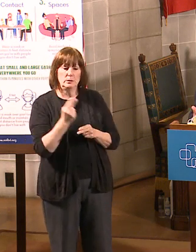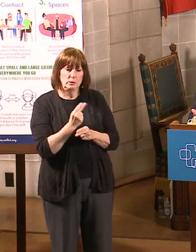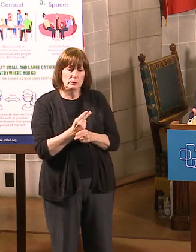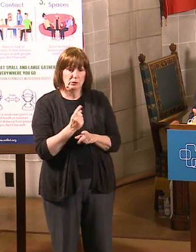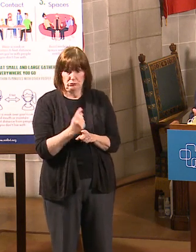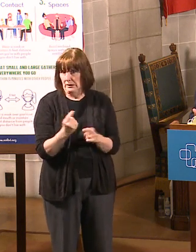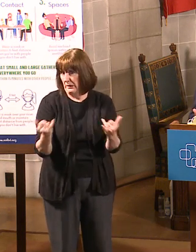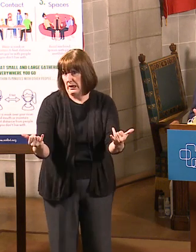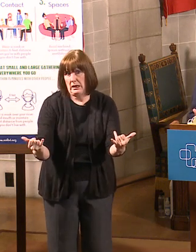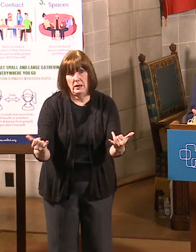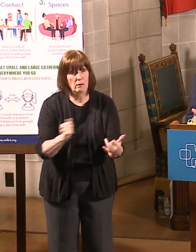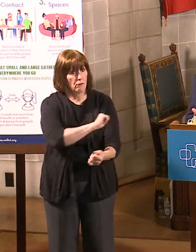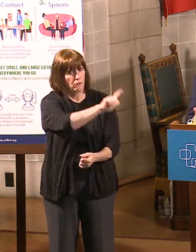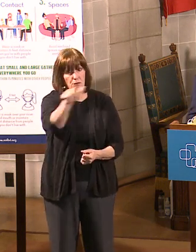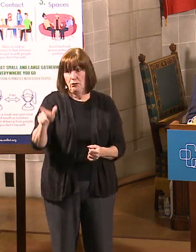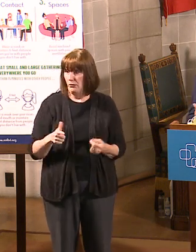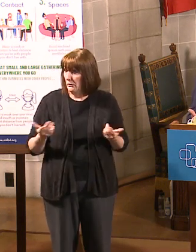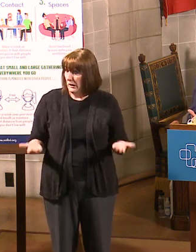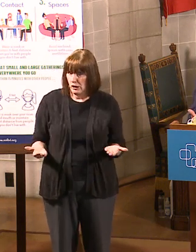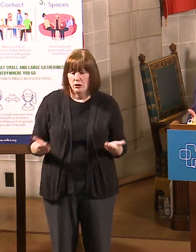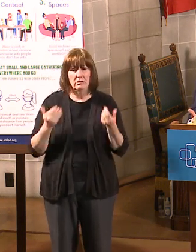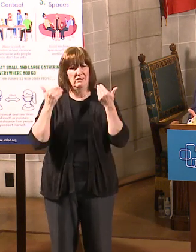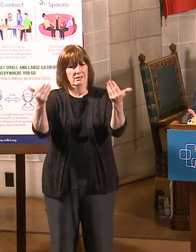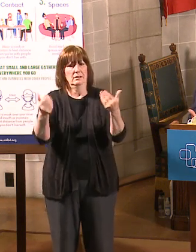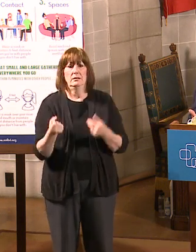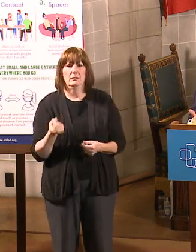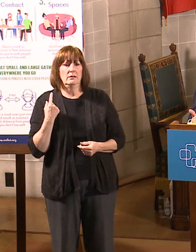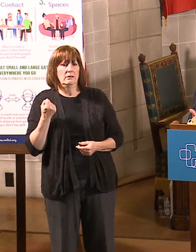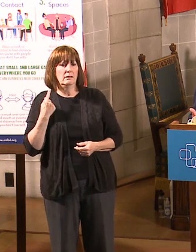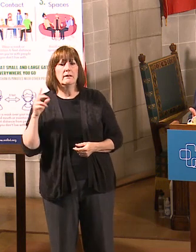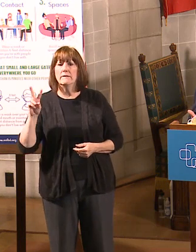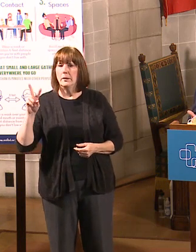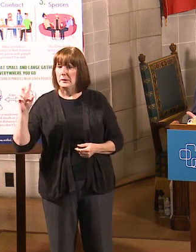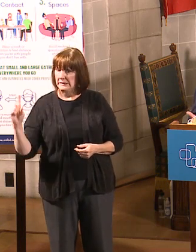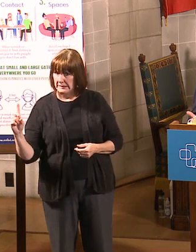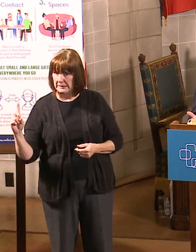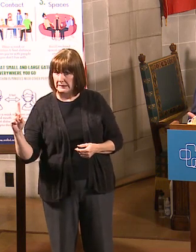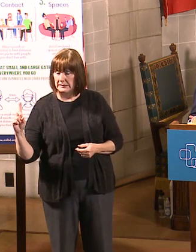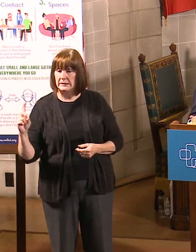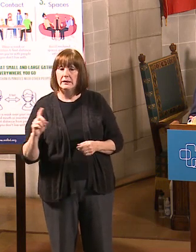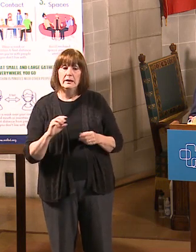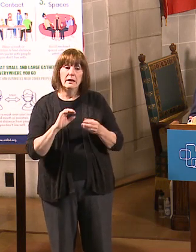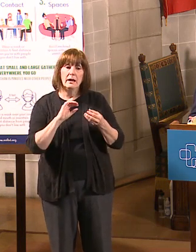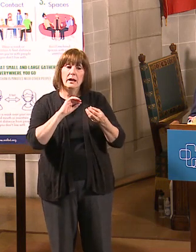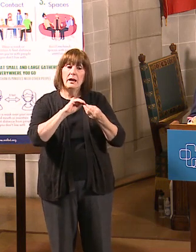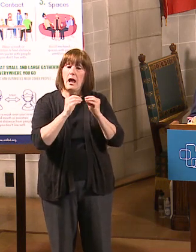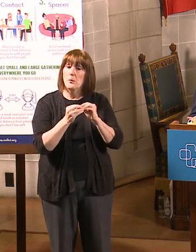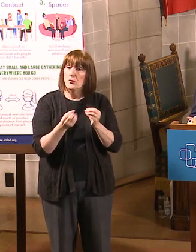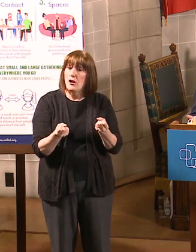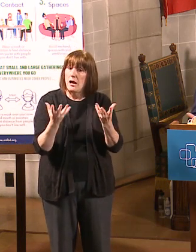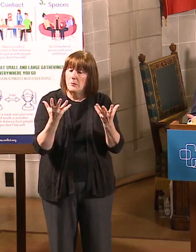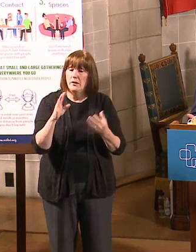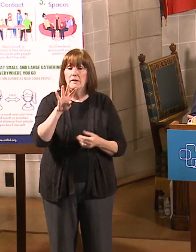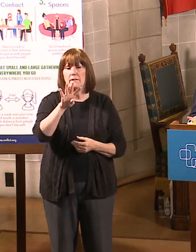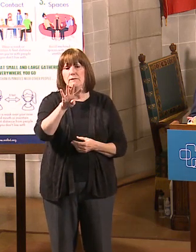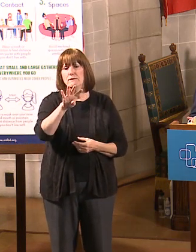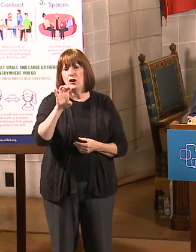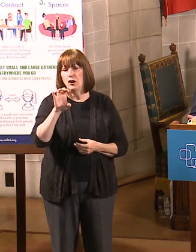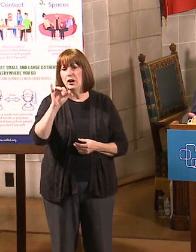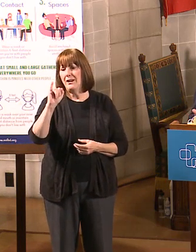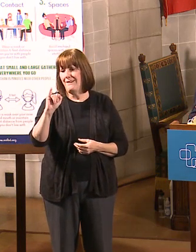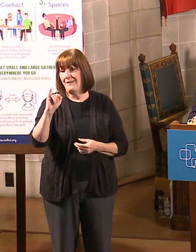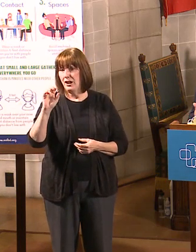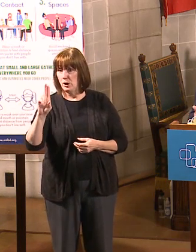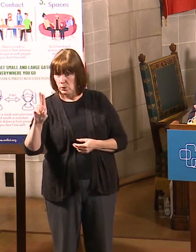right now as we're all standing here to be taking now. The actual recommended dose for vitamin D is 400 international